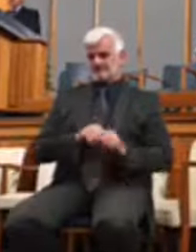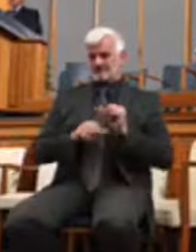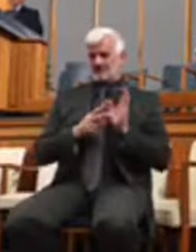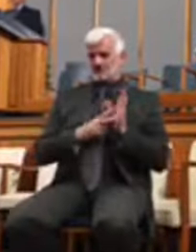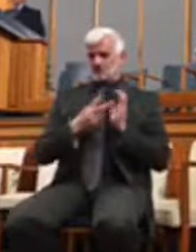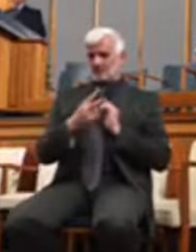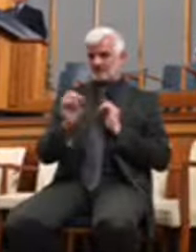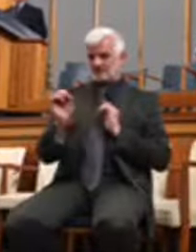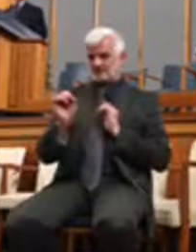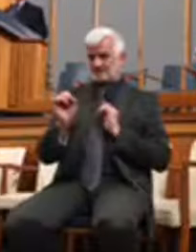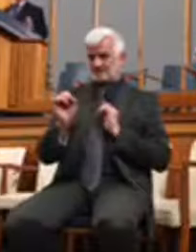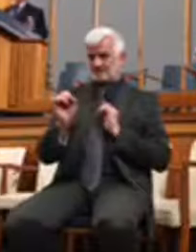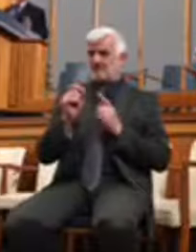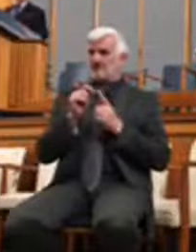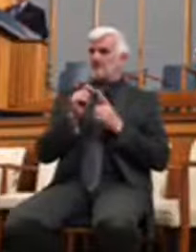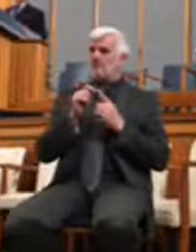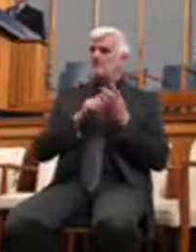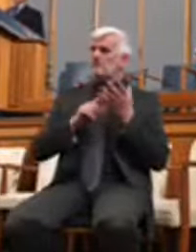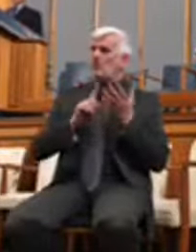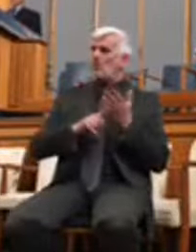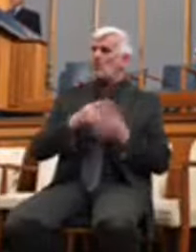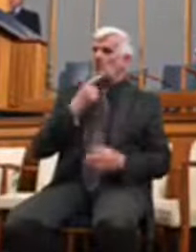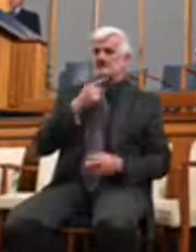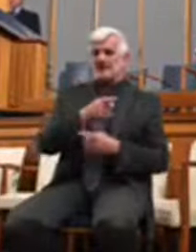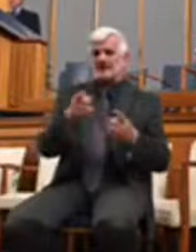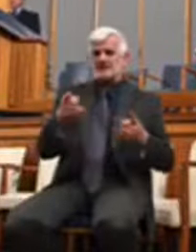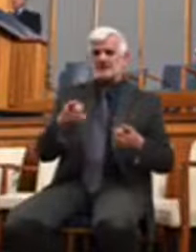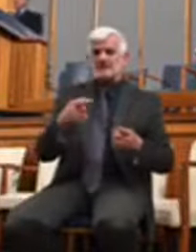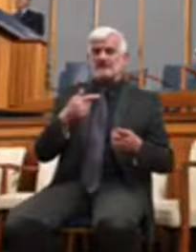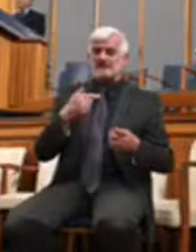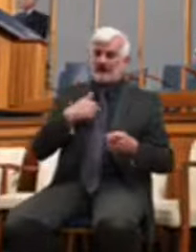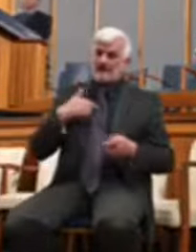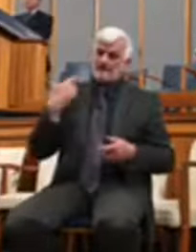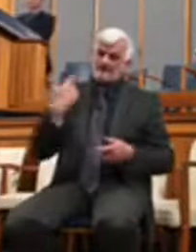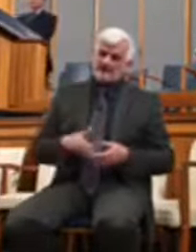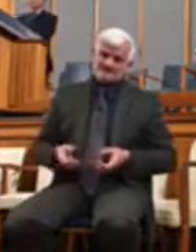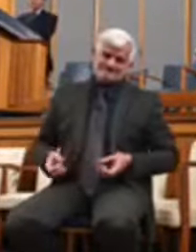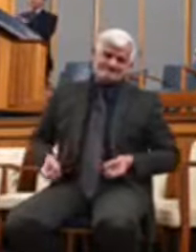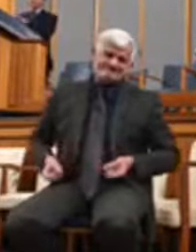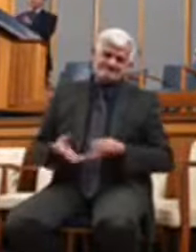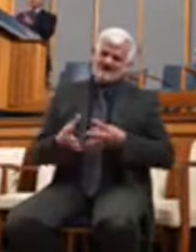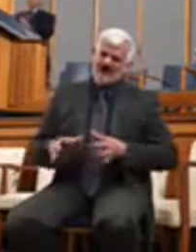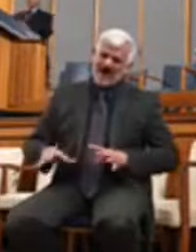I kept back nothing. I shrink